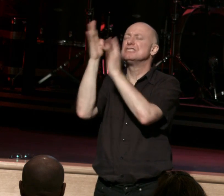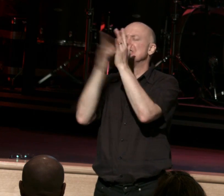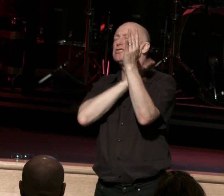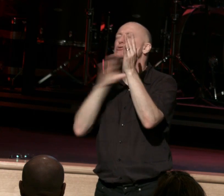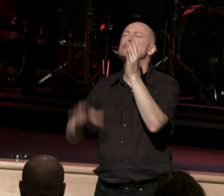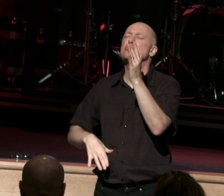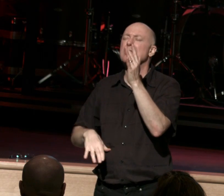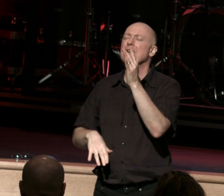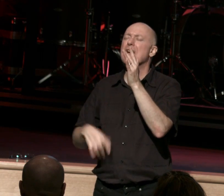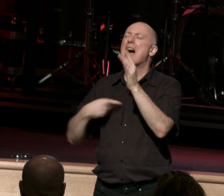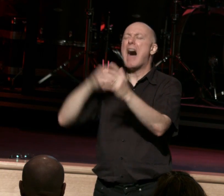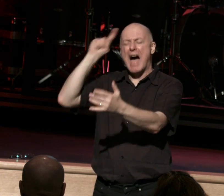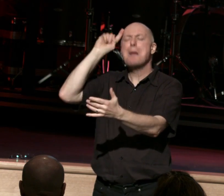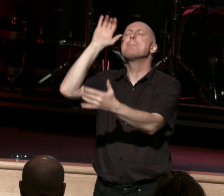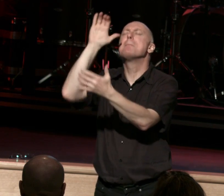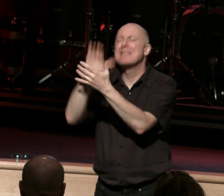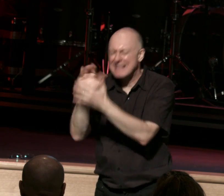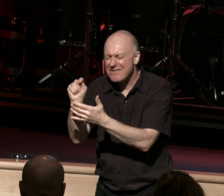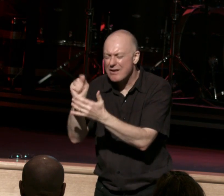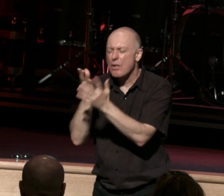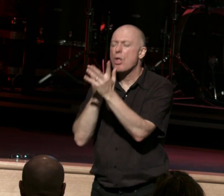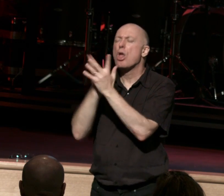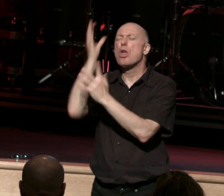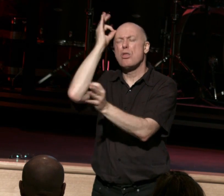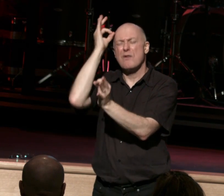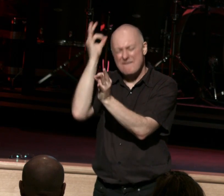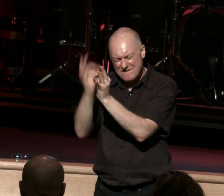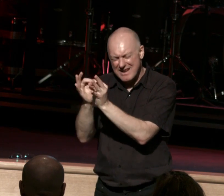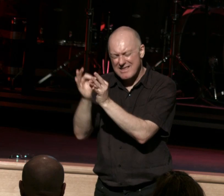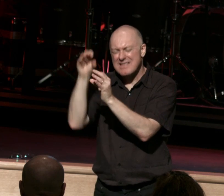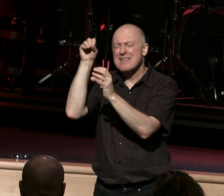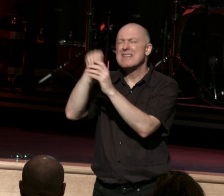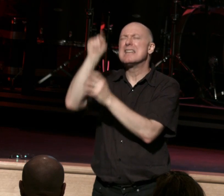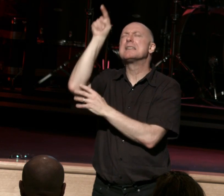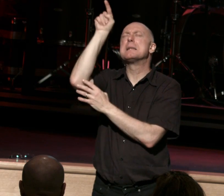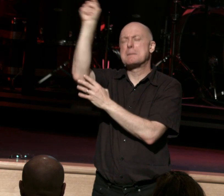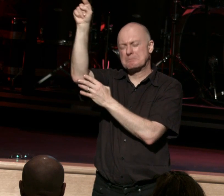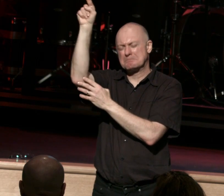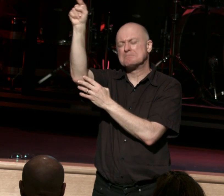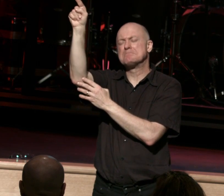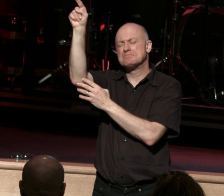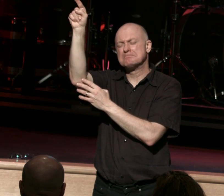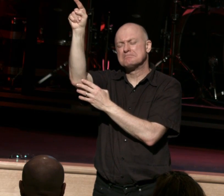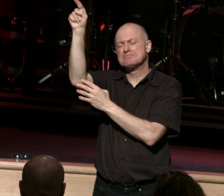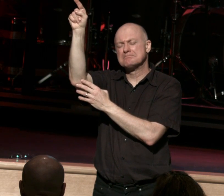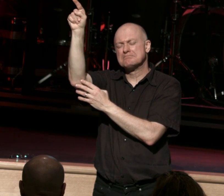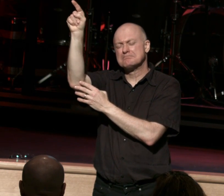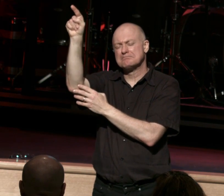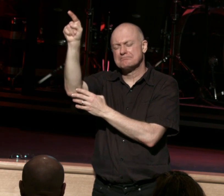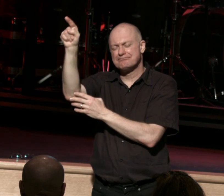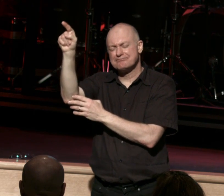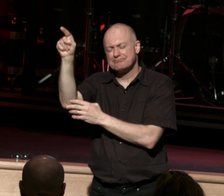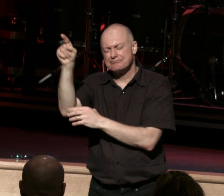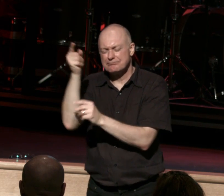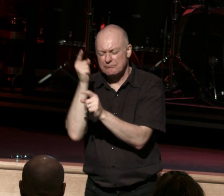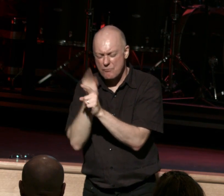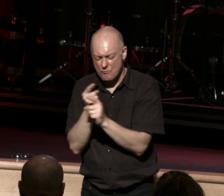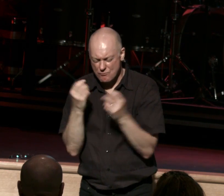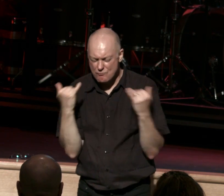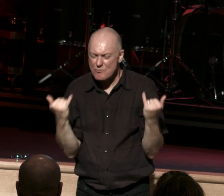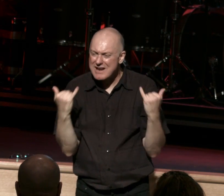Lord Jesus Christ, by believing through faith in him. And loved ones, right